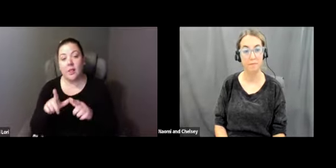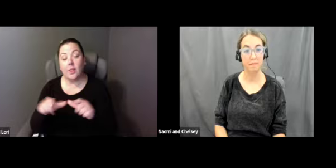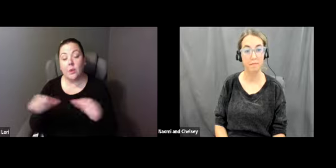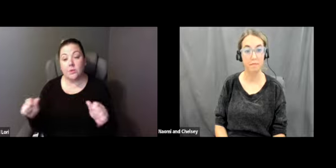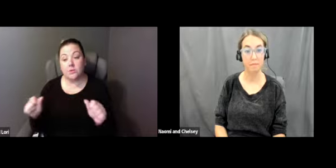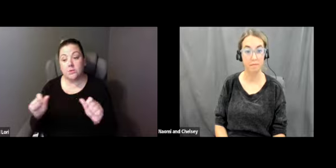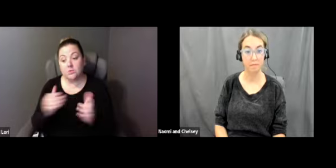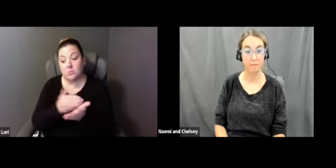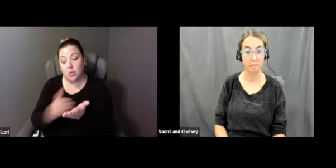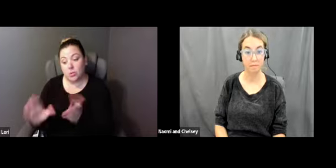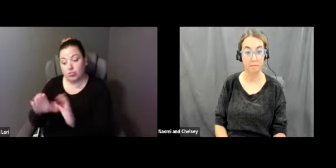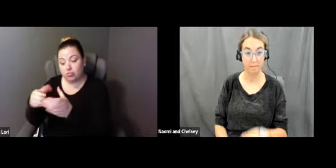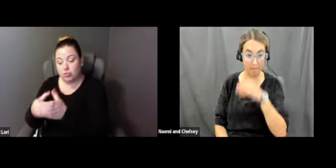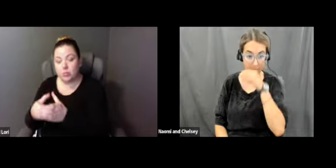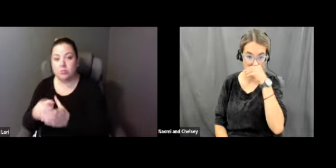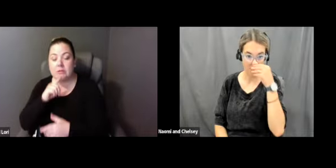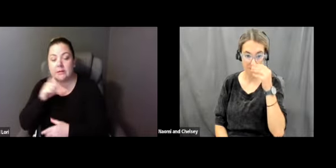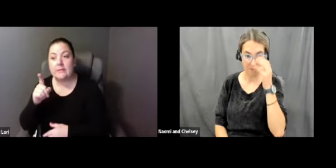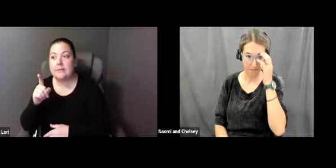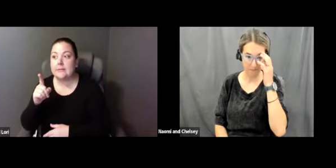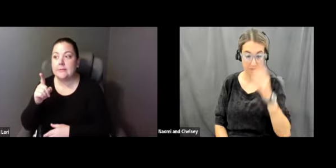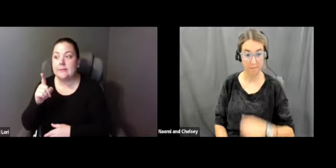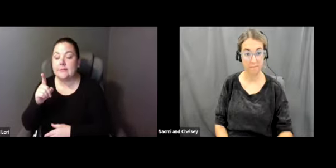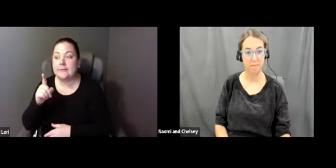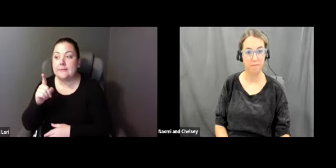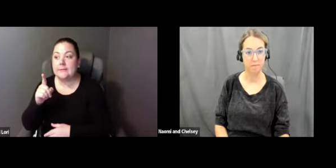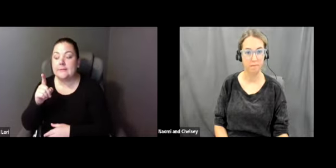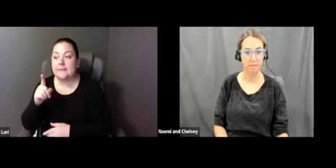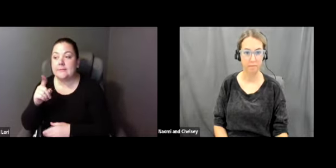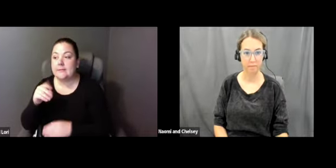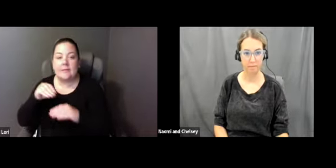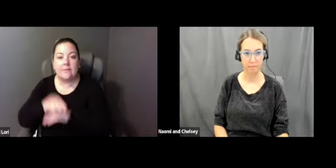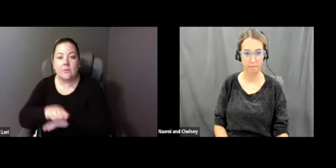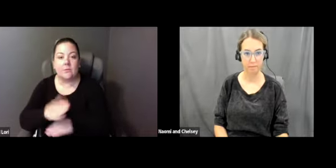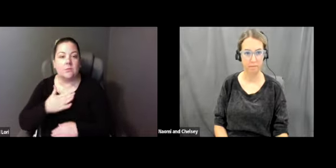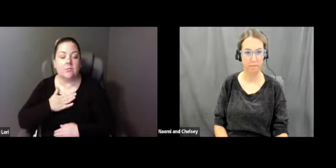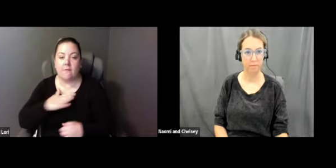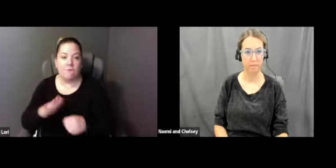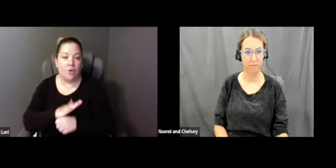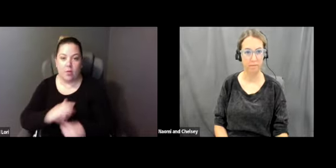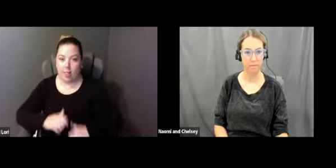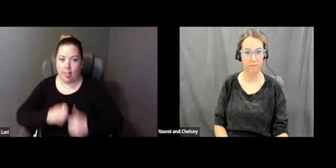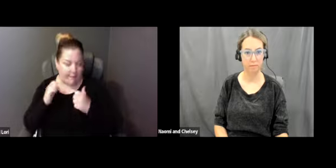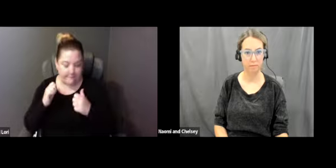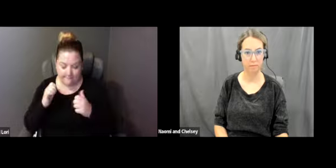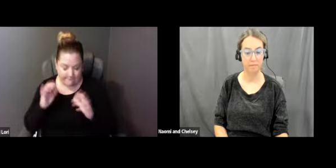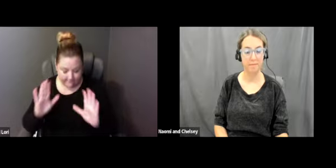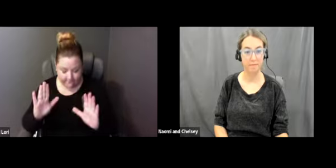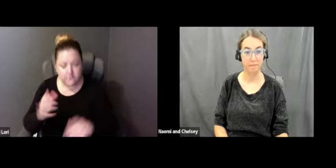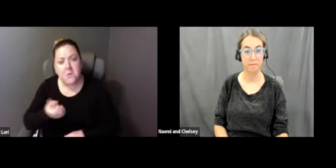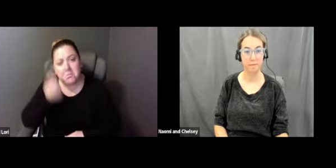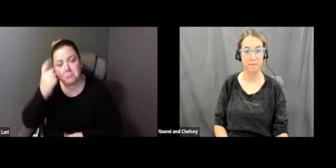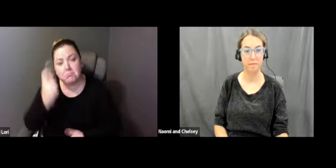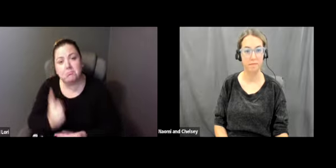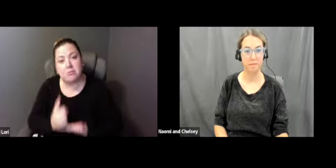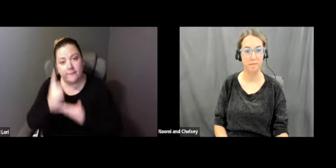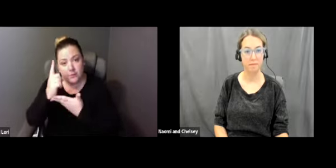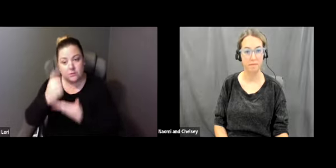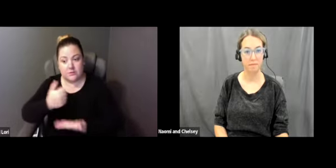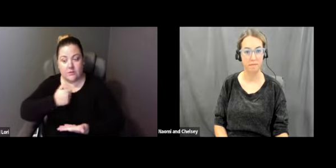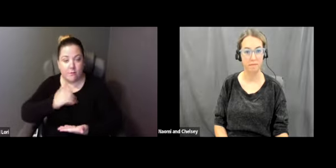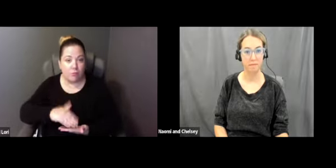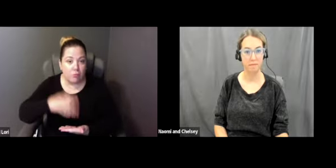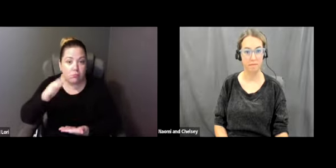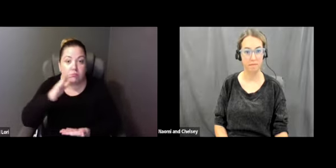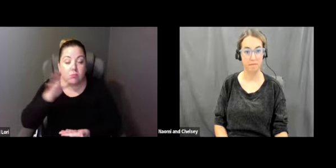definitely goes deeper for me in all aspects of my life. And I do want to acknowledge the privilege of growing up with deaf